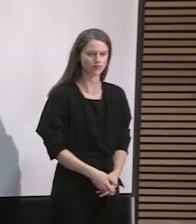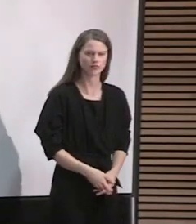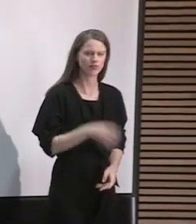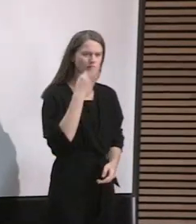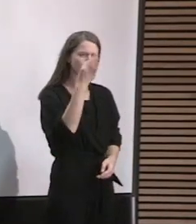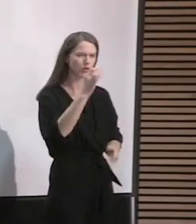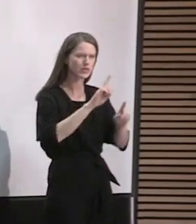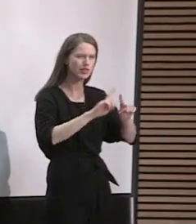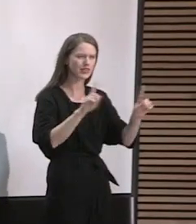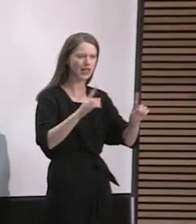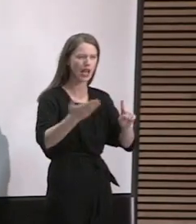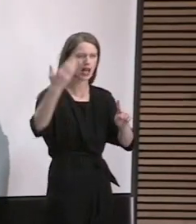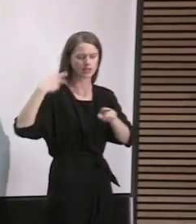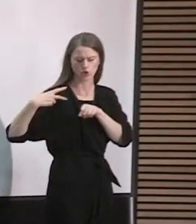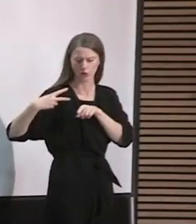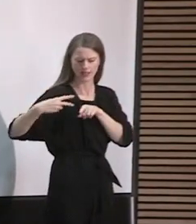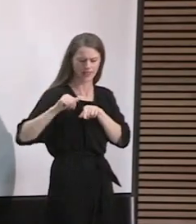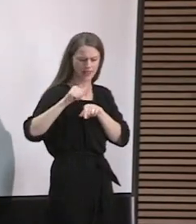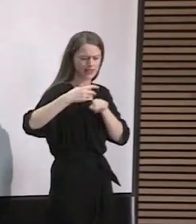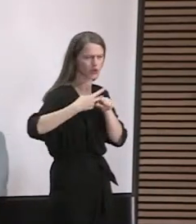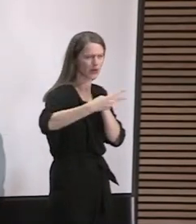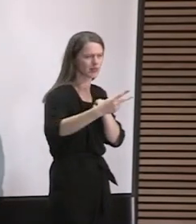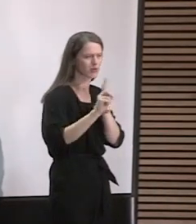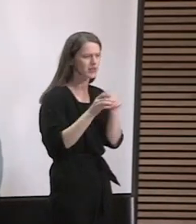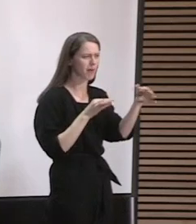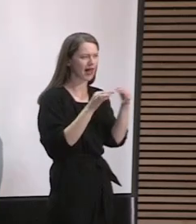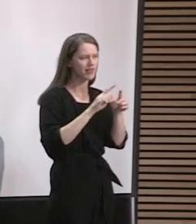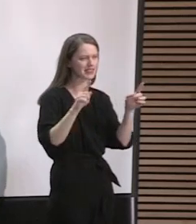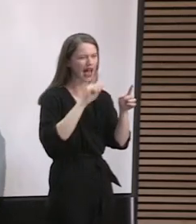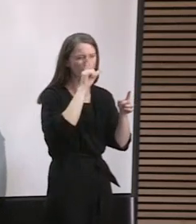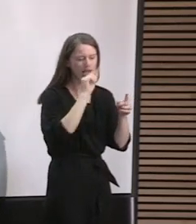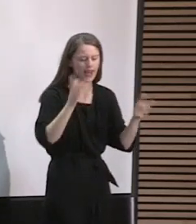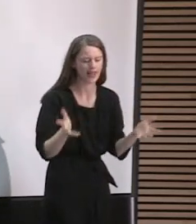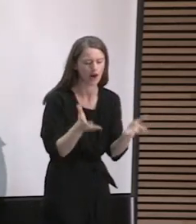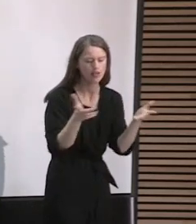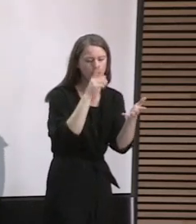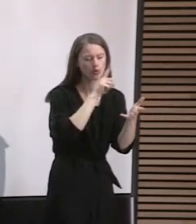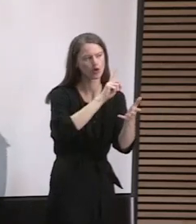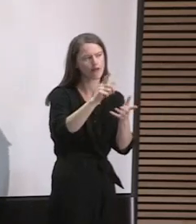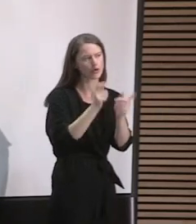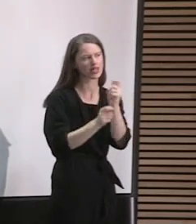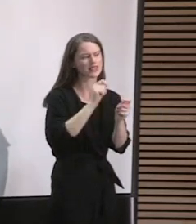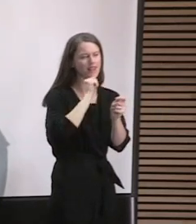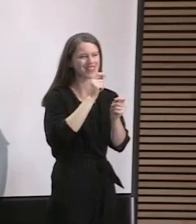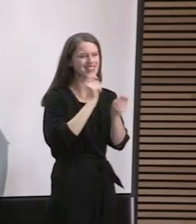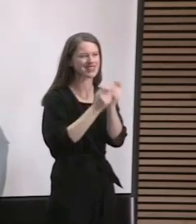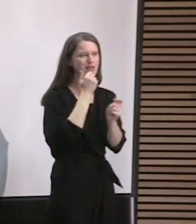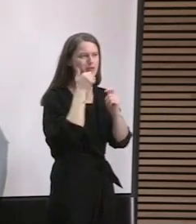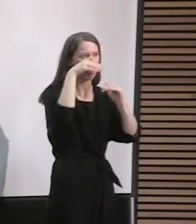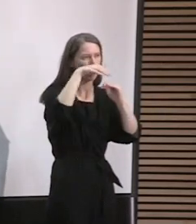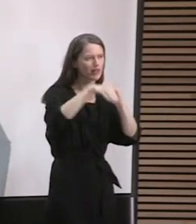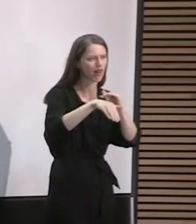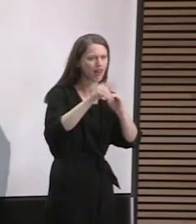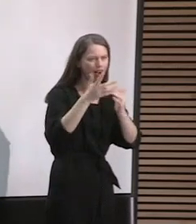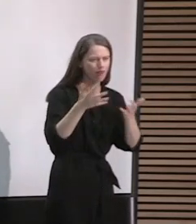the last 2 weeks and the next 2 weeks going forwards in terms of persuading people to get the tests, if there is this test fatigue? Look, like I